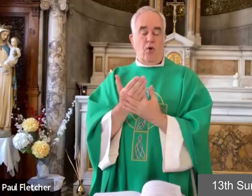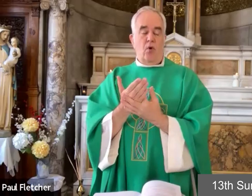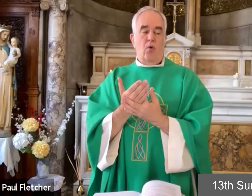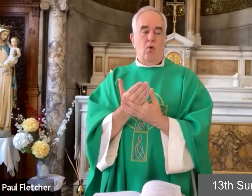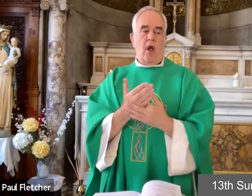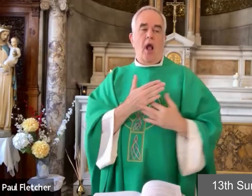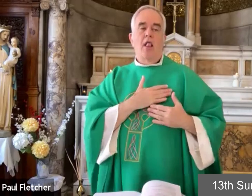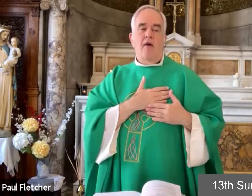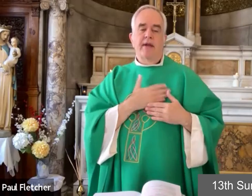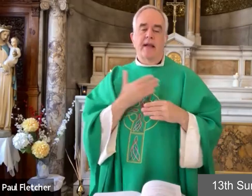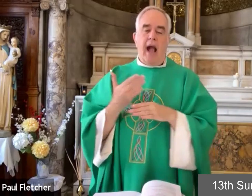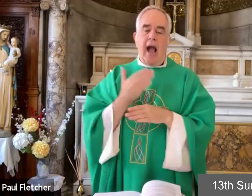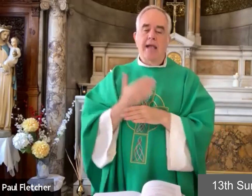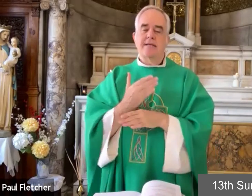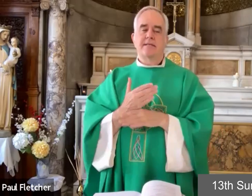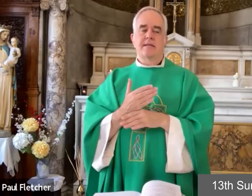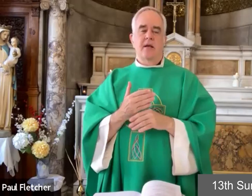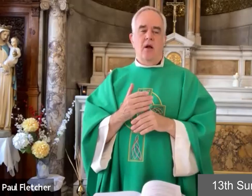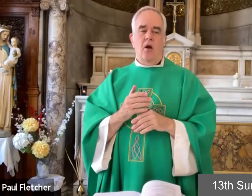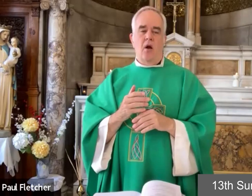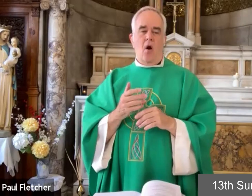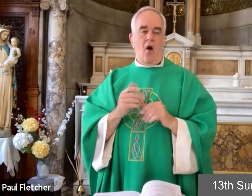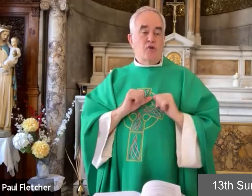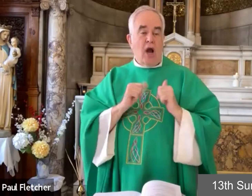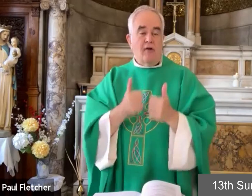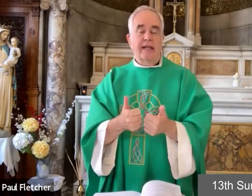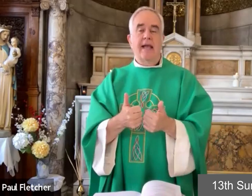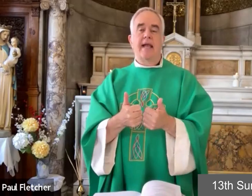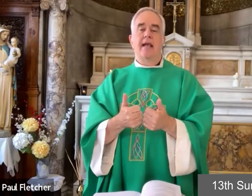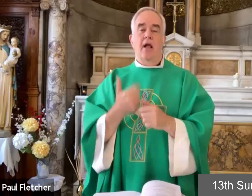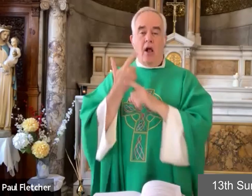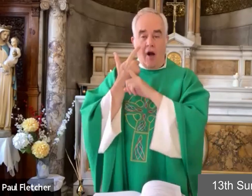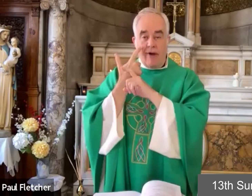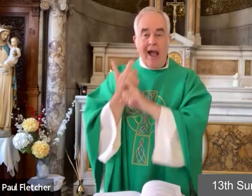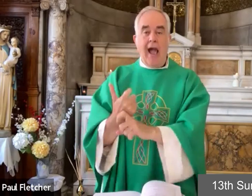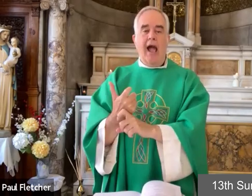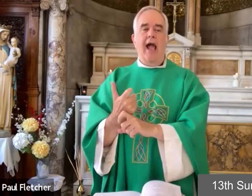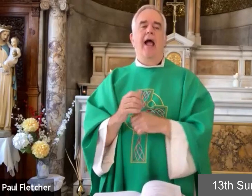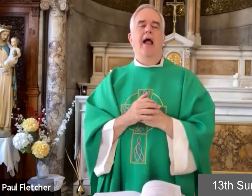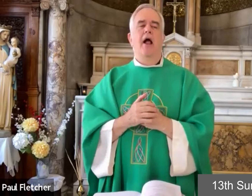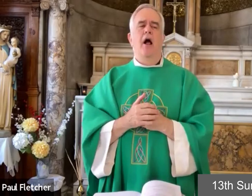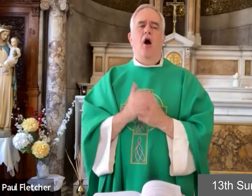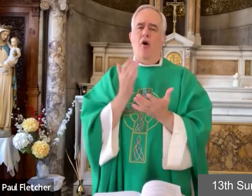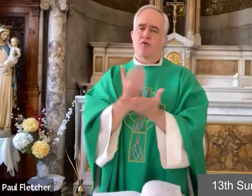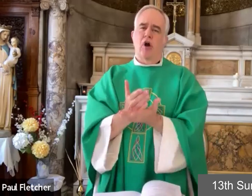through loving acts of charity, of care, of